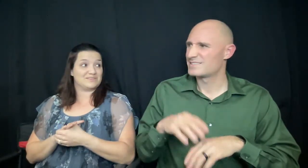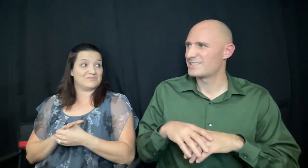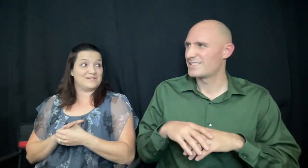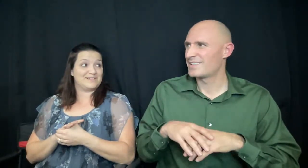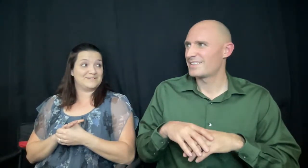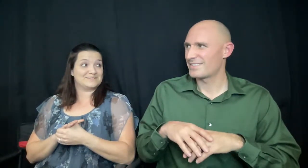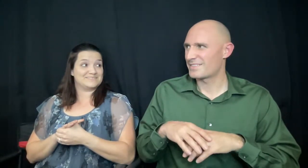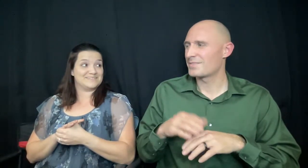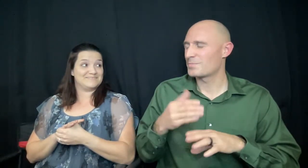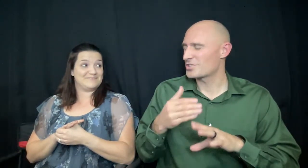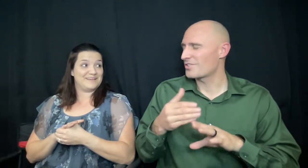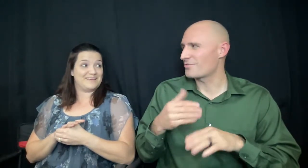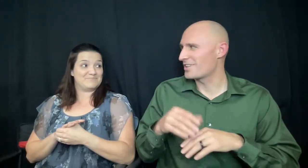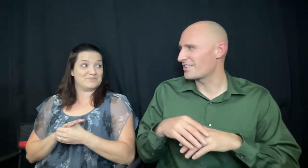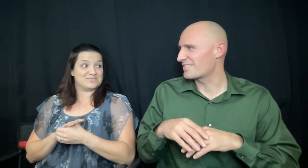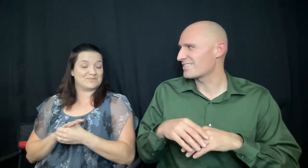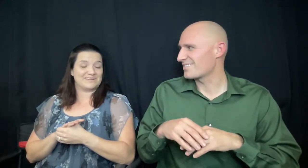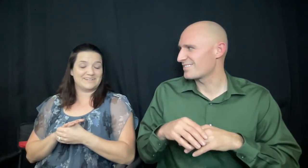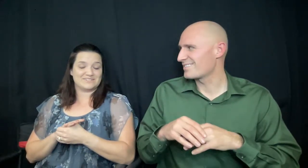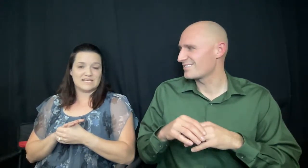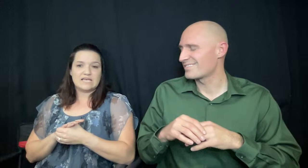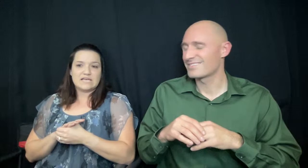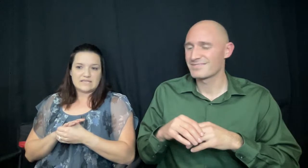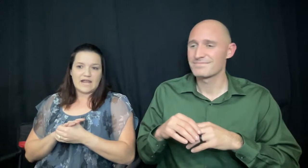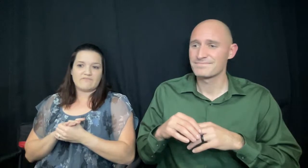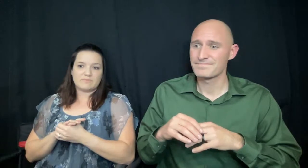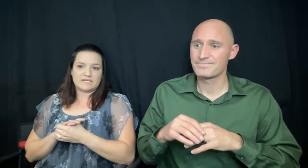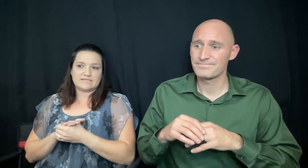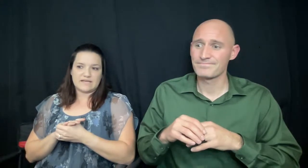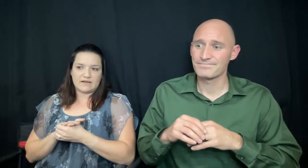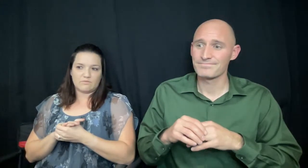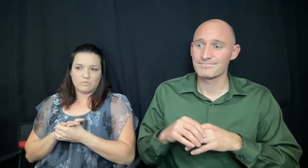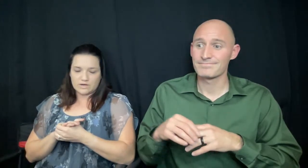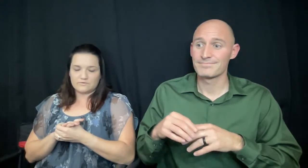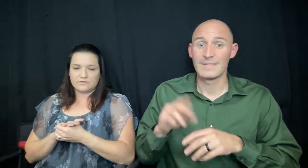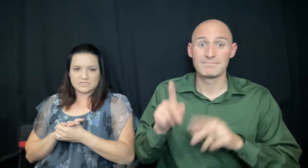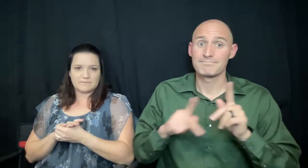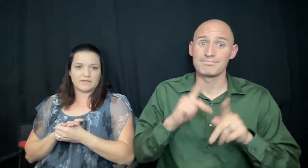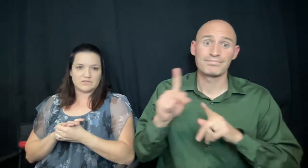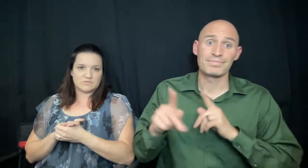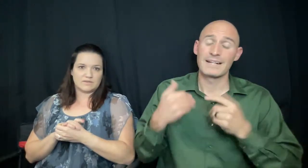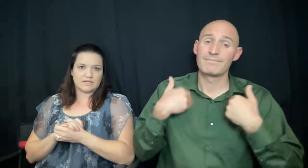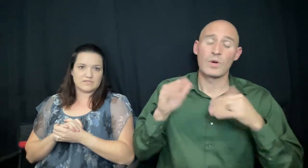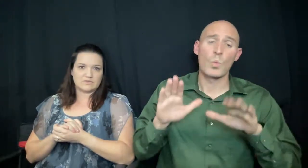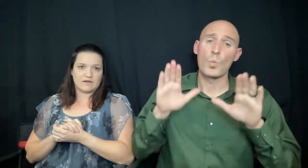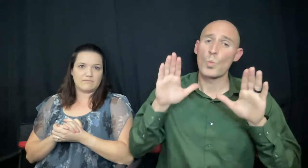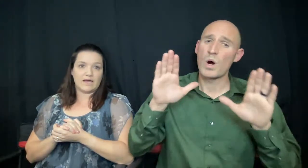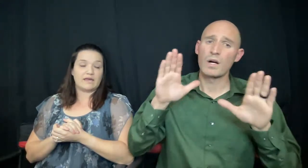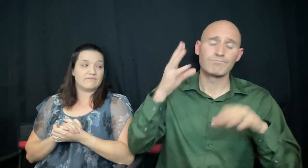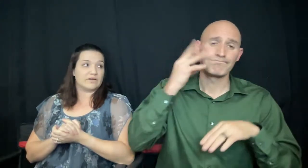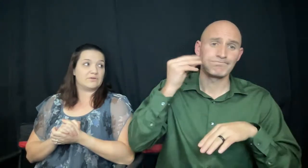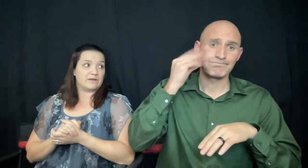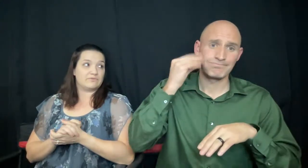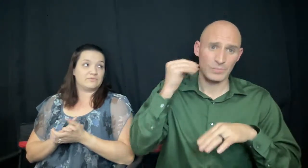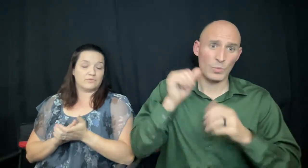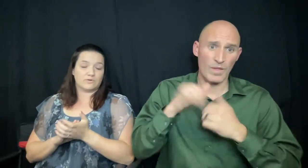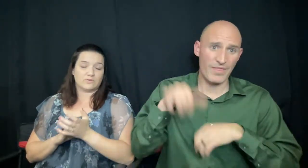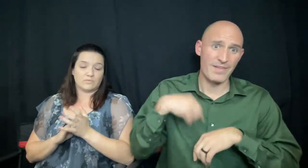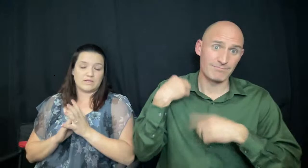3 years? Pushing 3 years. Pushing 3 years. That everybody has had a wonderful experience with it. So I am very grateful for the ones